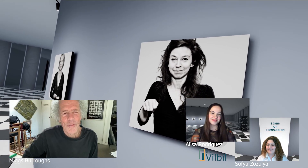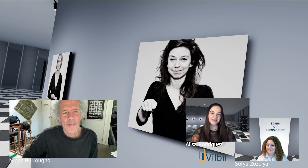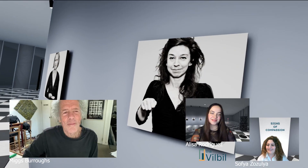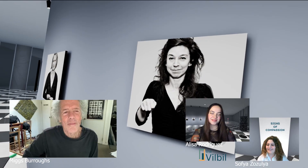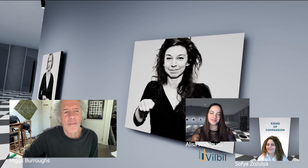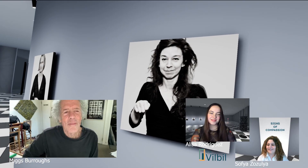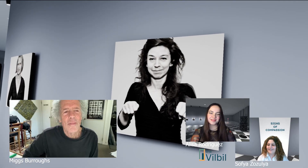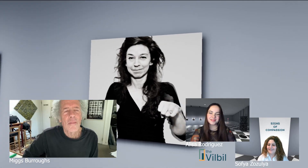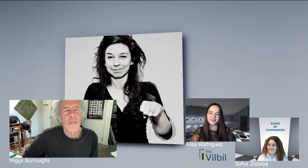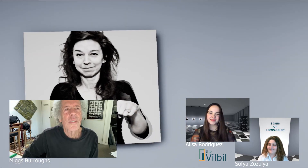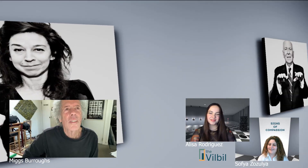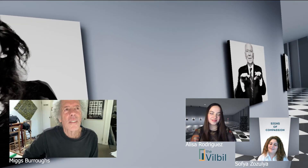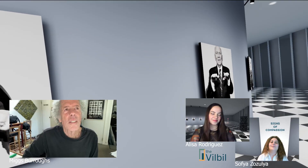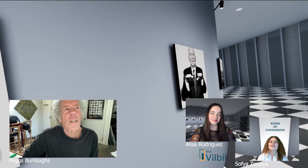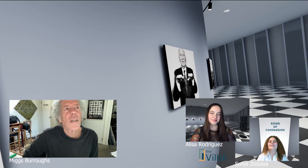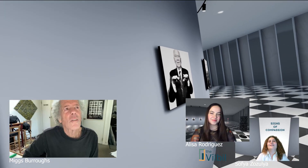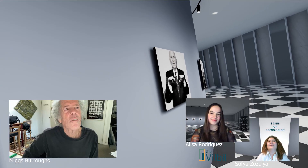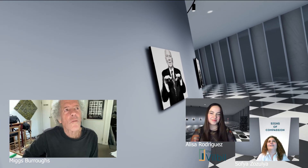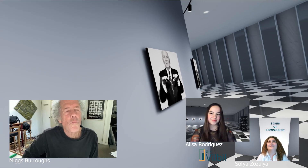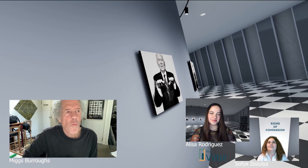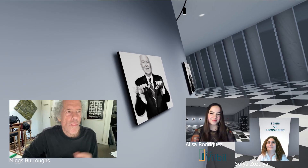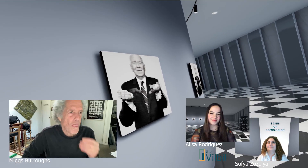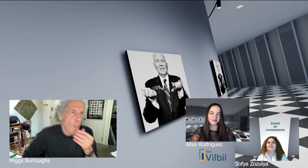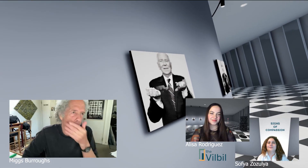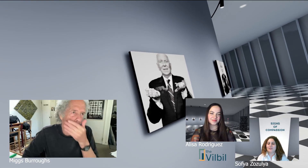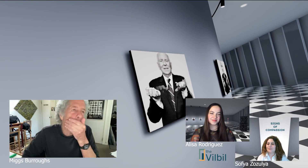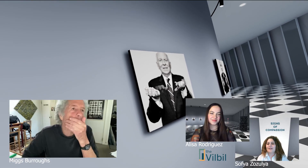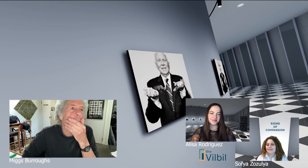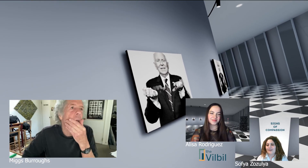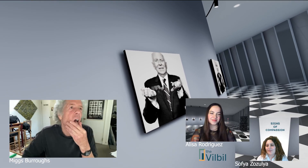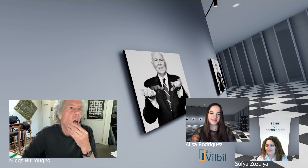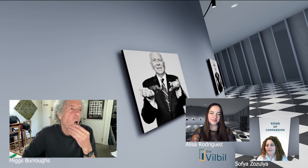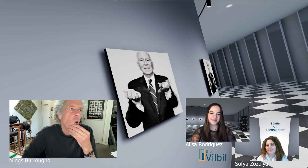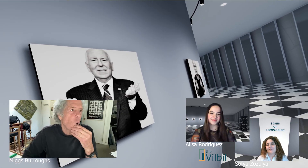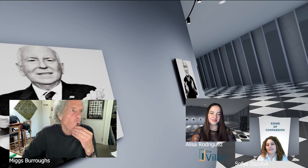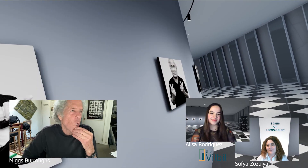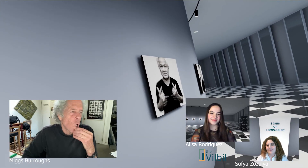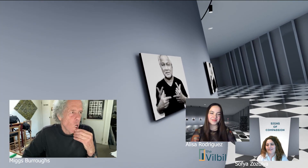that you might think would surprise our readers?